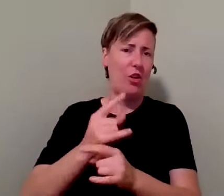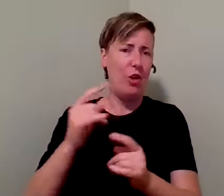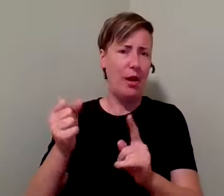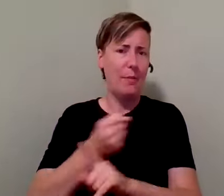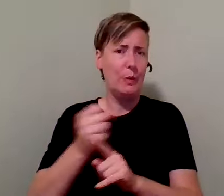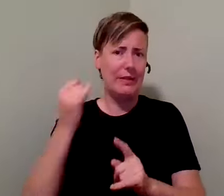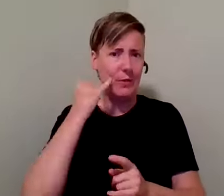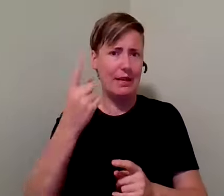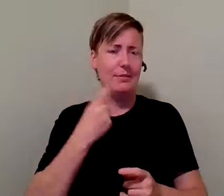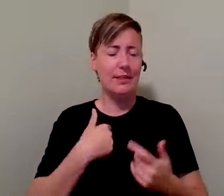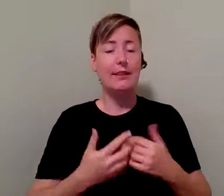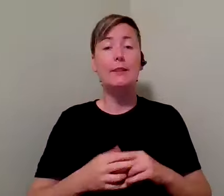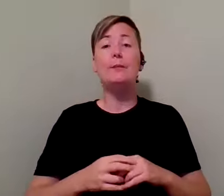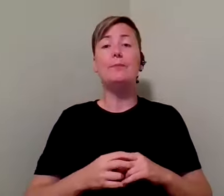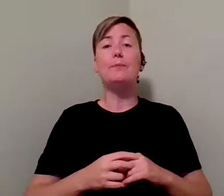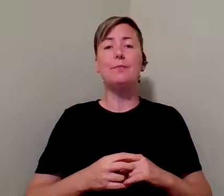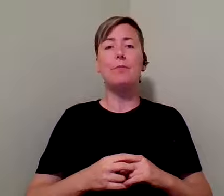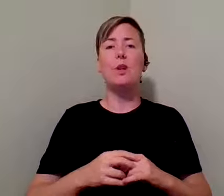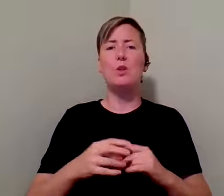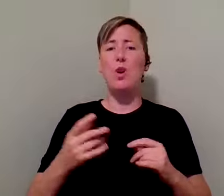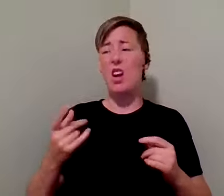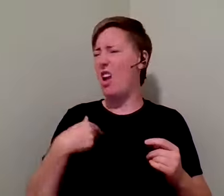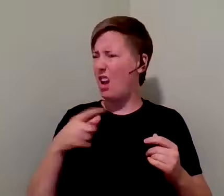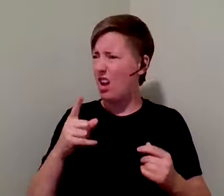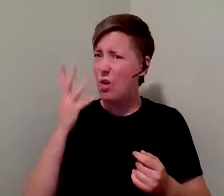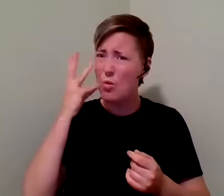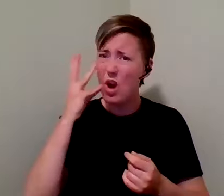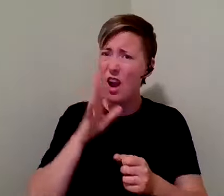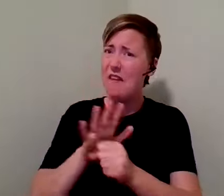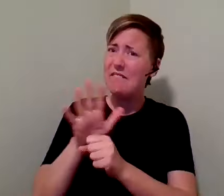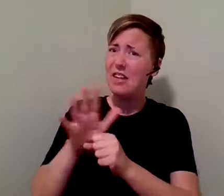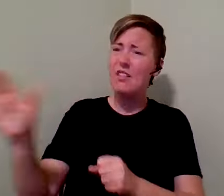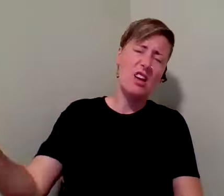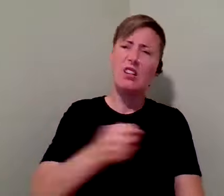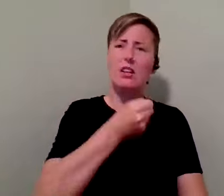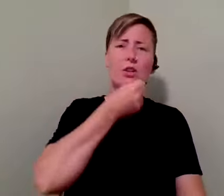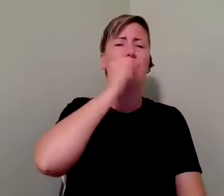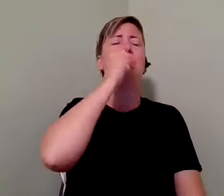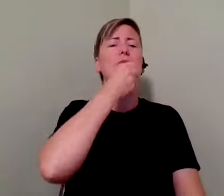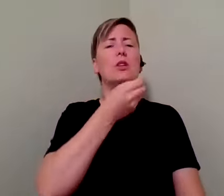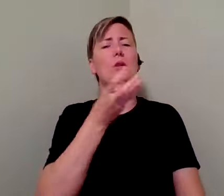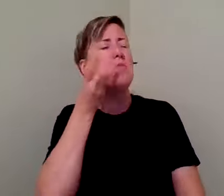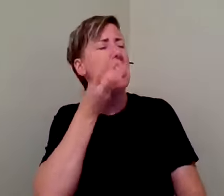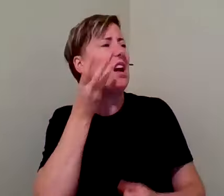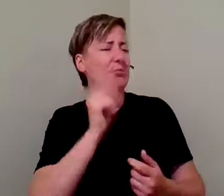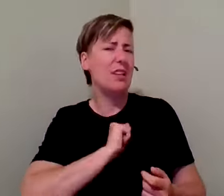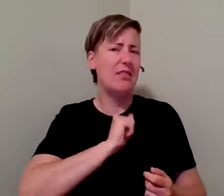wine. I had my two whiskeys, half a bottle of wine. I did not get drunk. We had a great time. We sang songs, played guitars around the